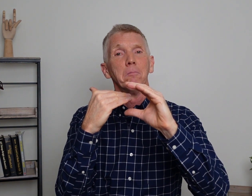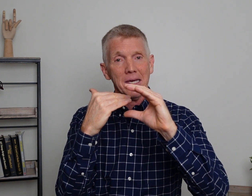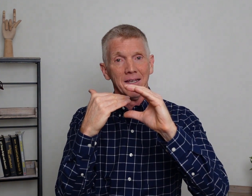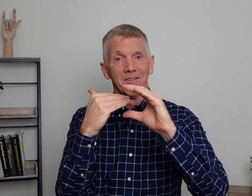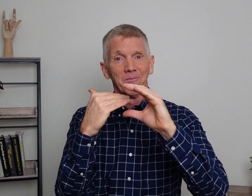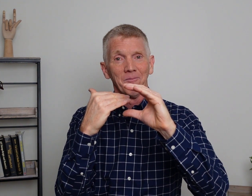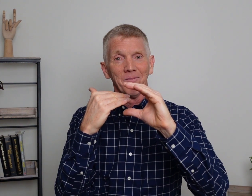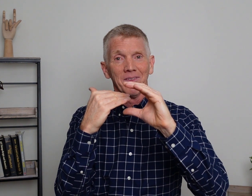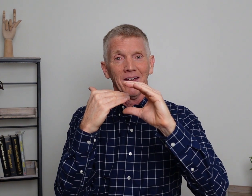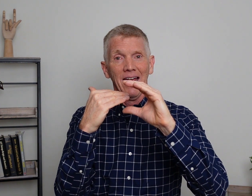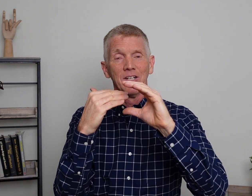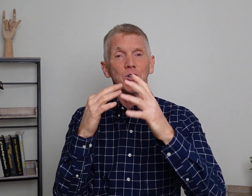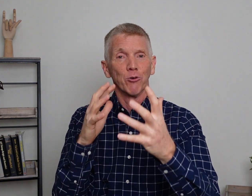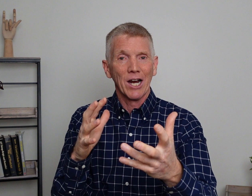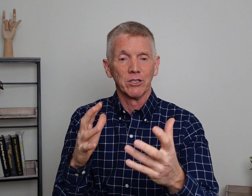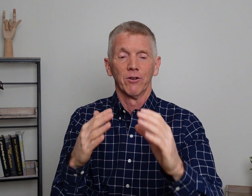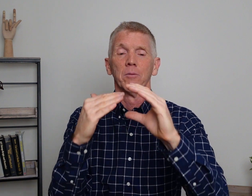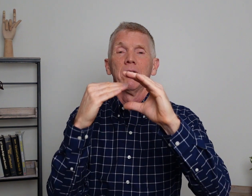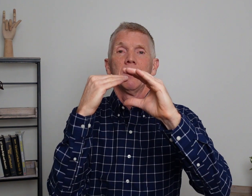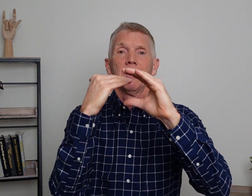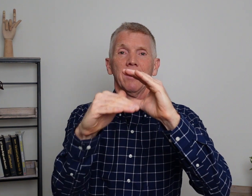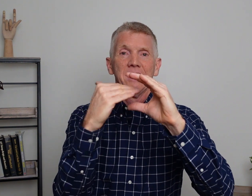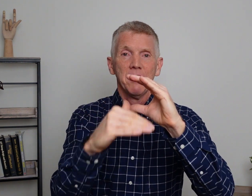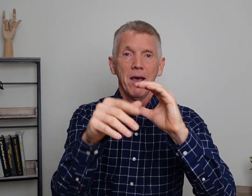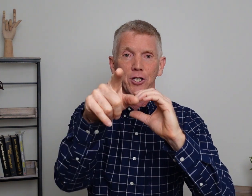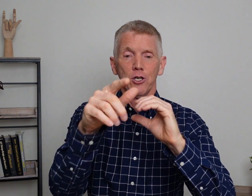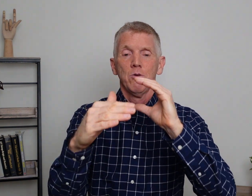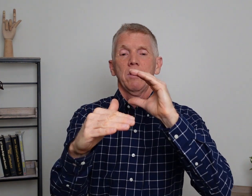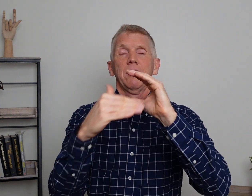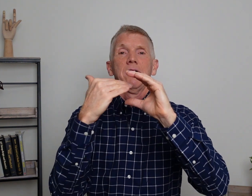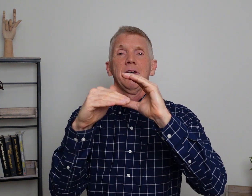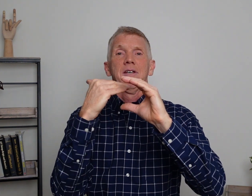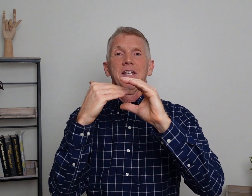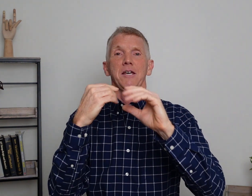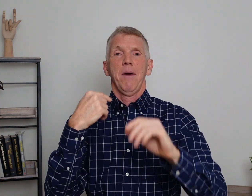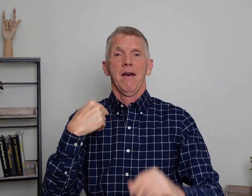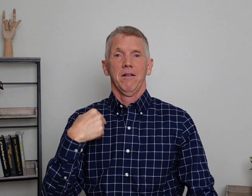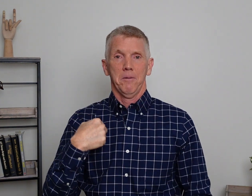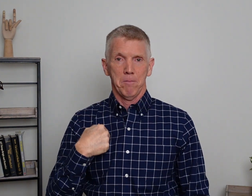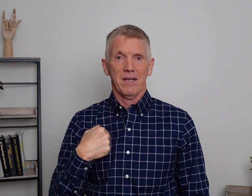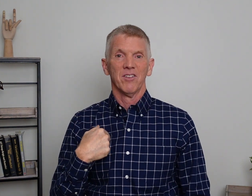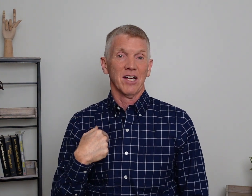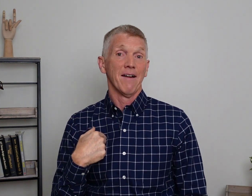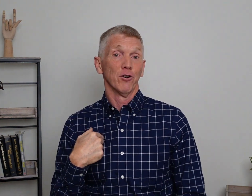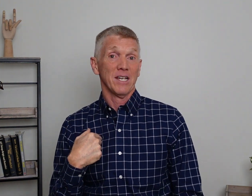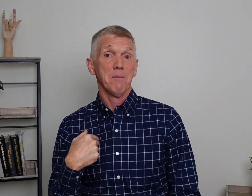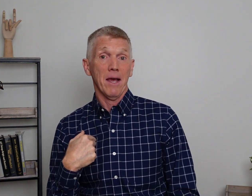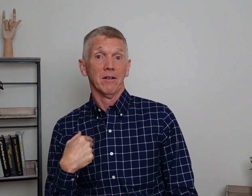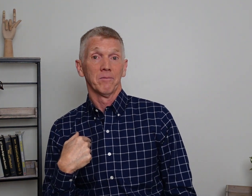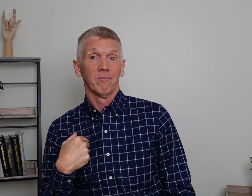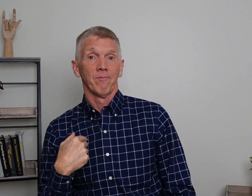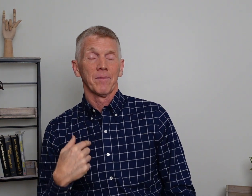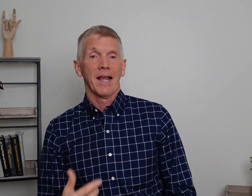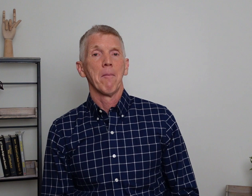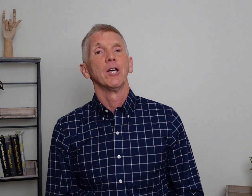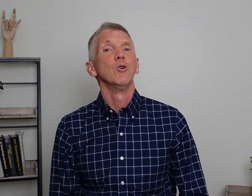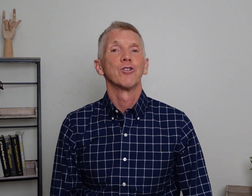me? Okay, it's a directional verb. Email you, email me, the sign for email. How about username?